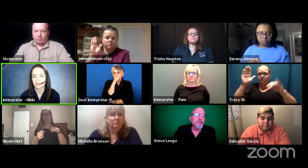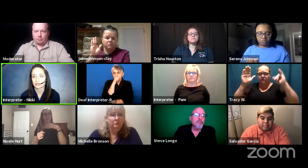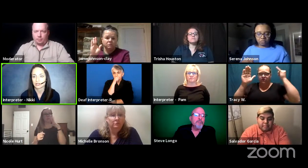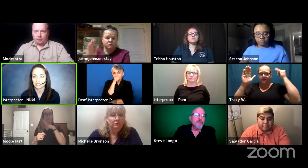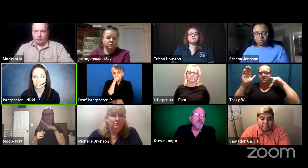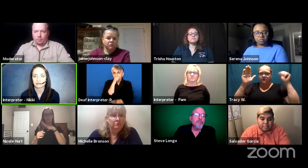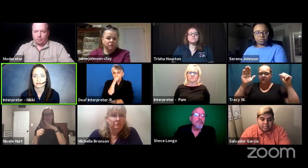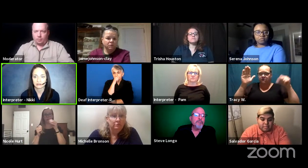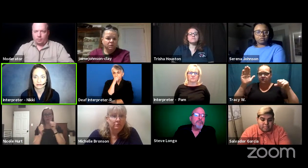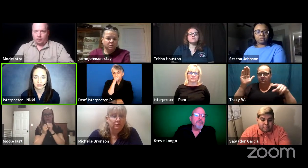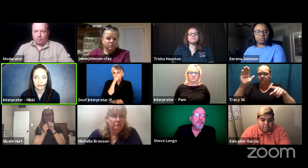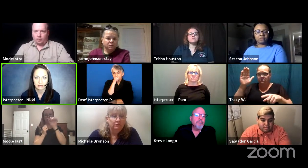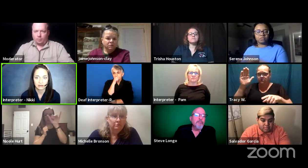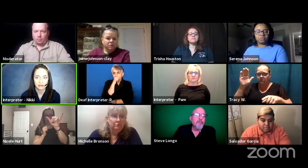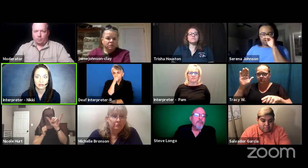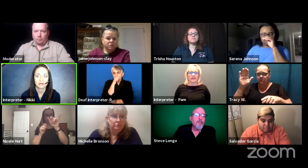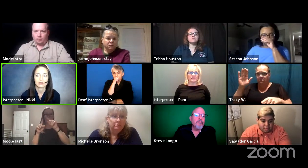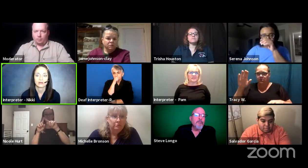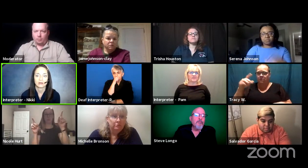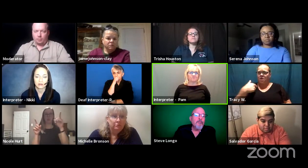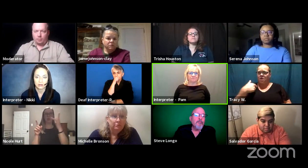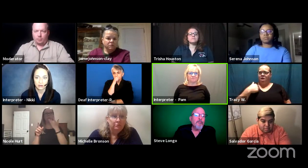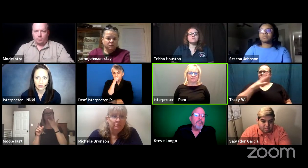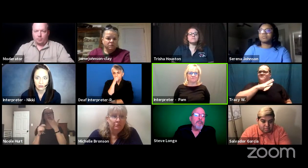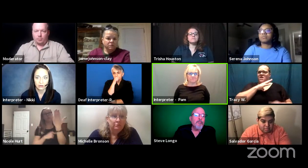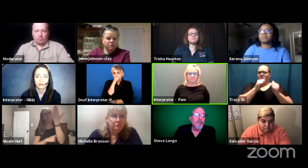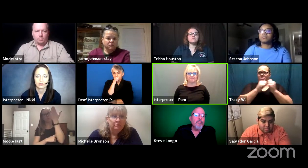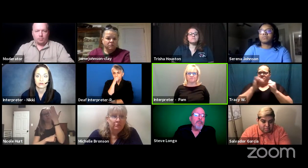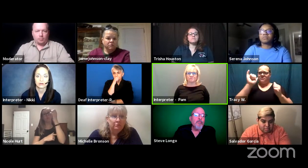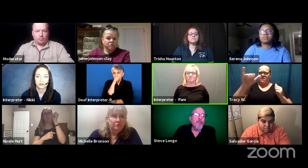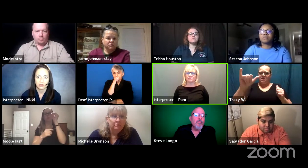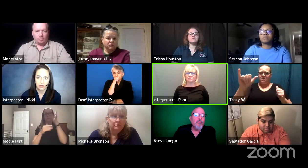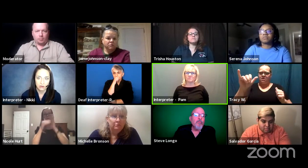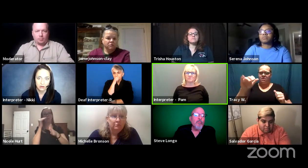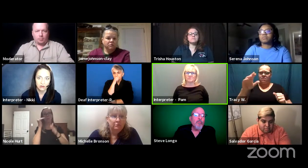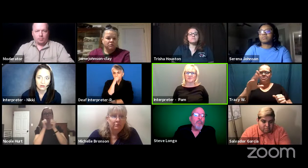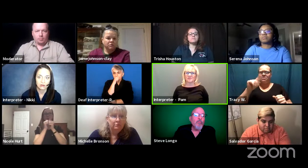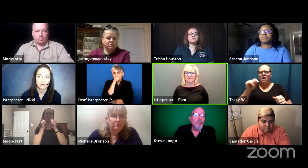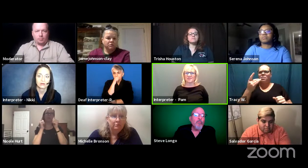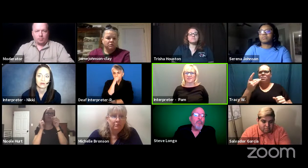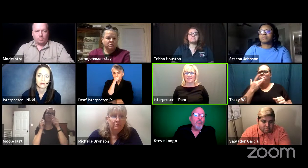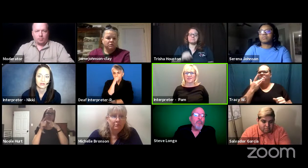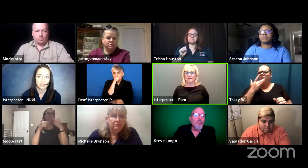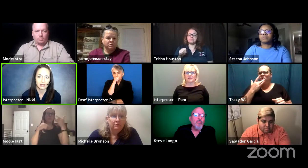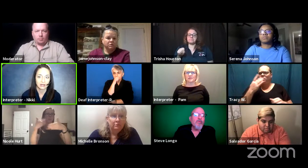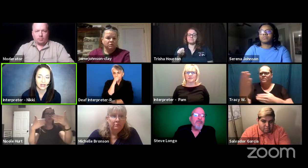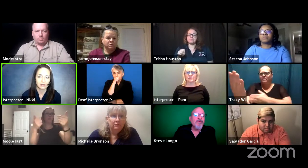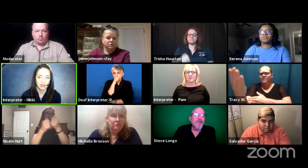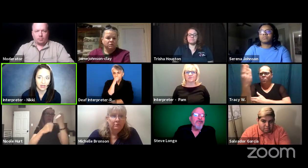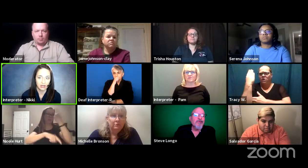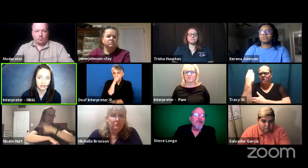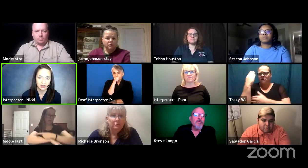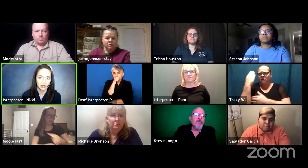it's a good idea. Yes. Nicole's saying I'm fine with that.